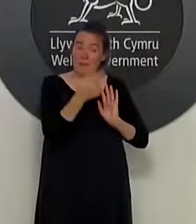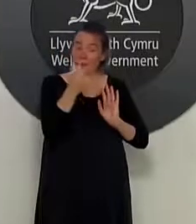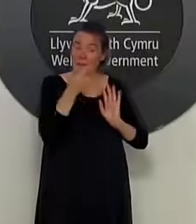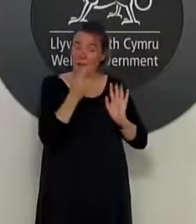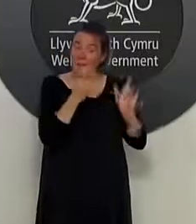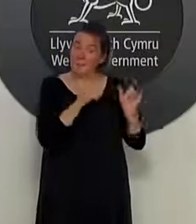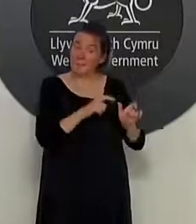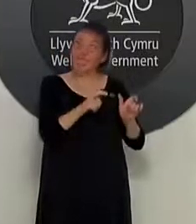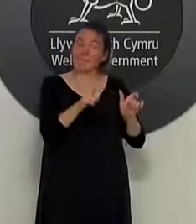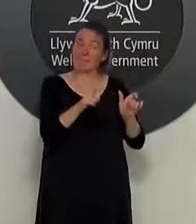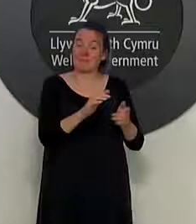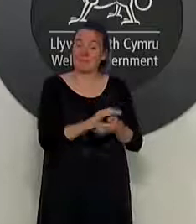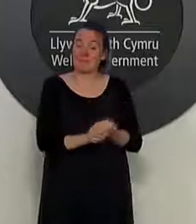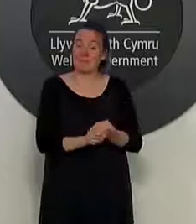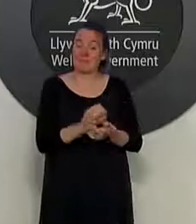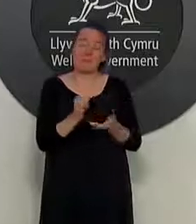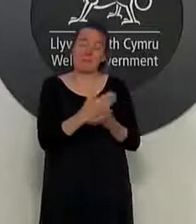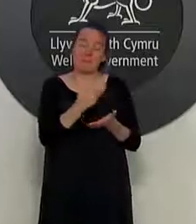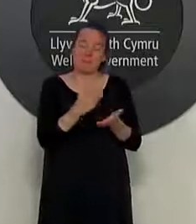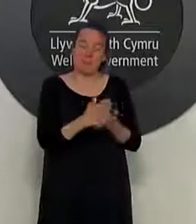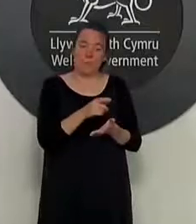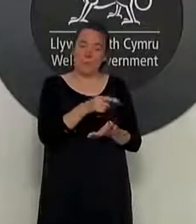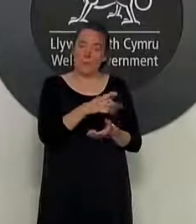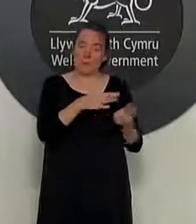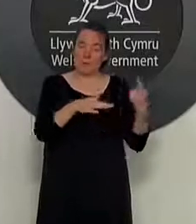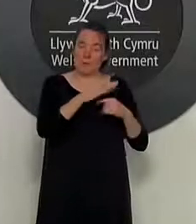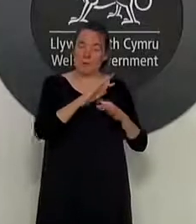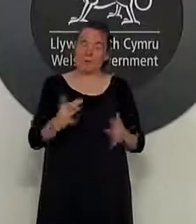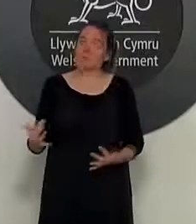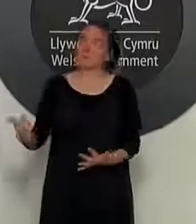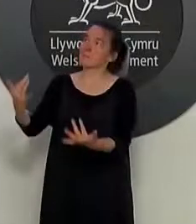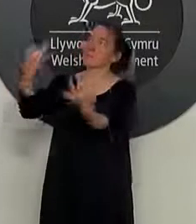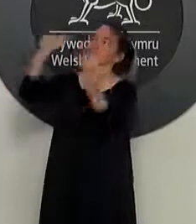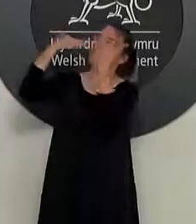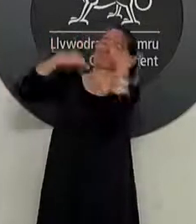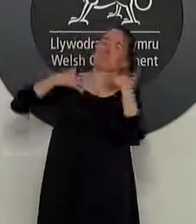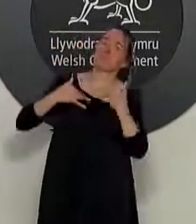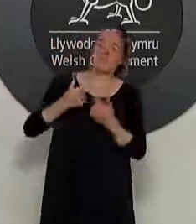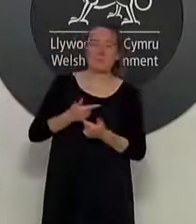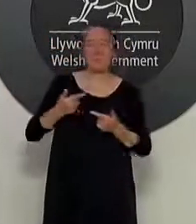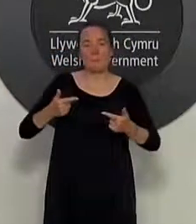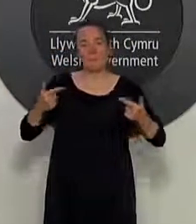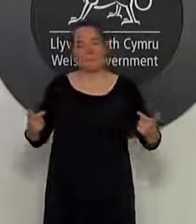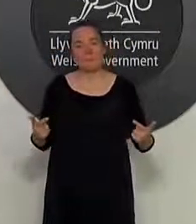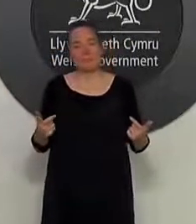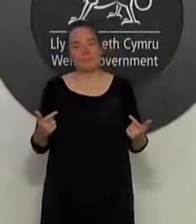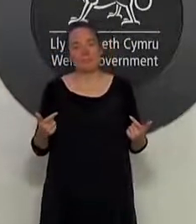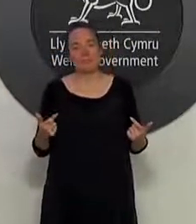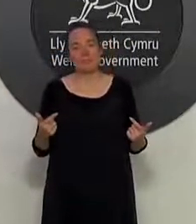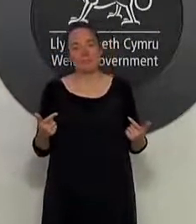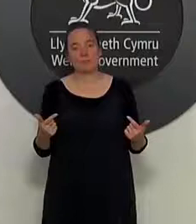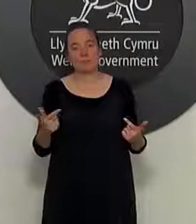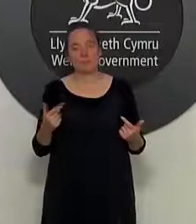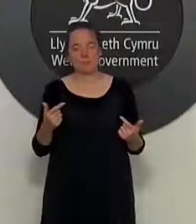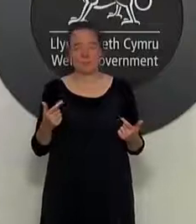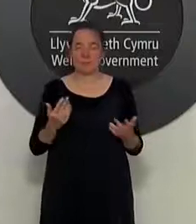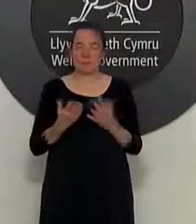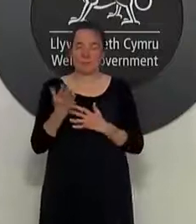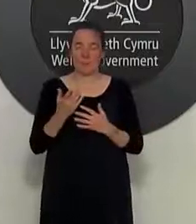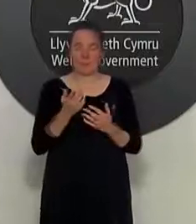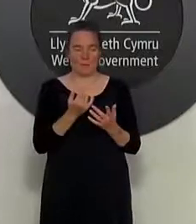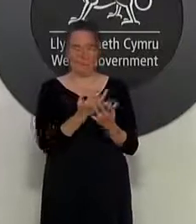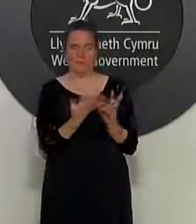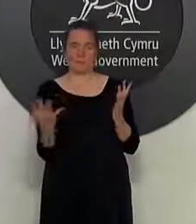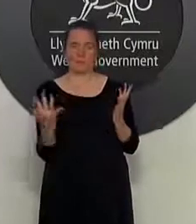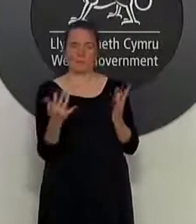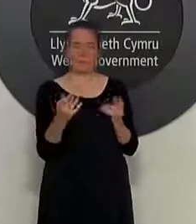aren't overwhelmed by the sheer scale of the numbers of second